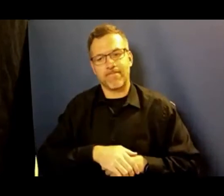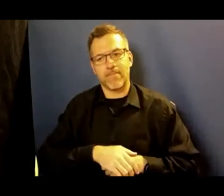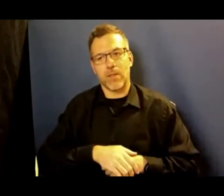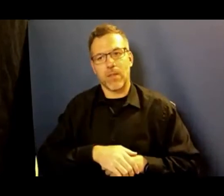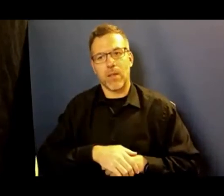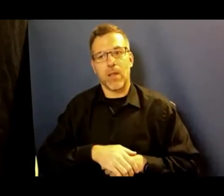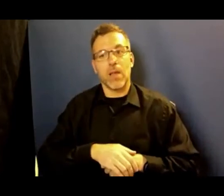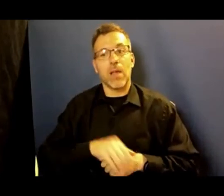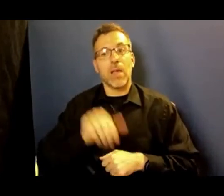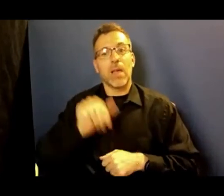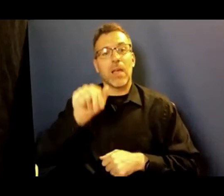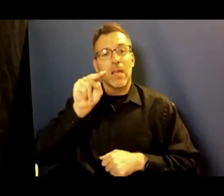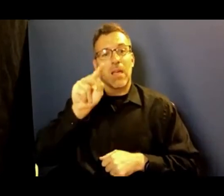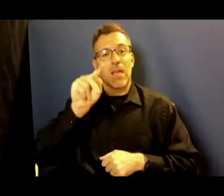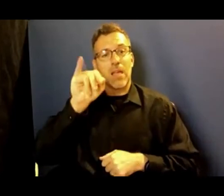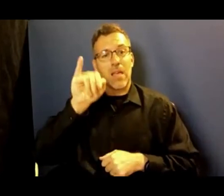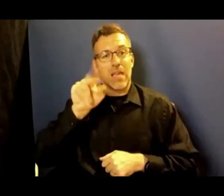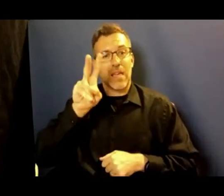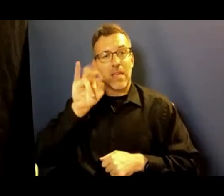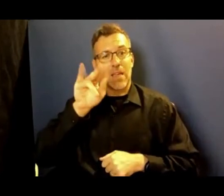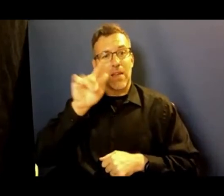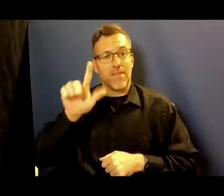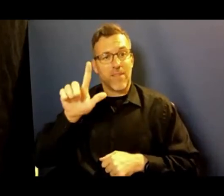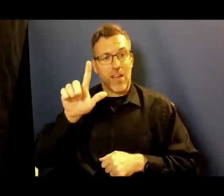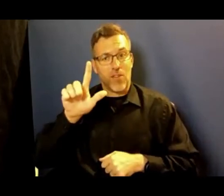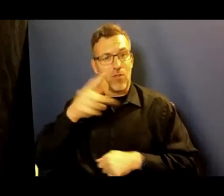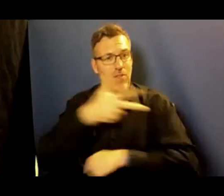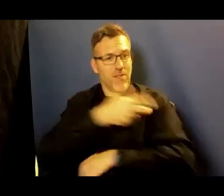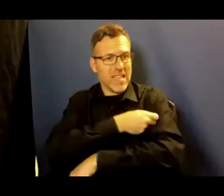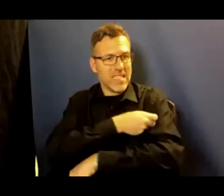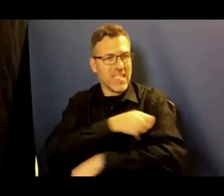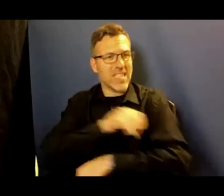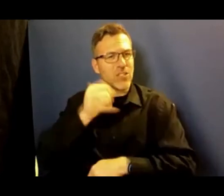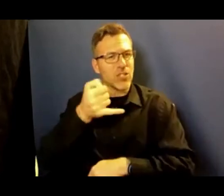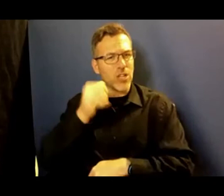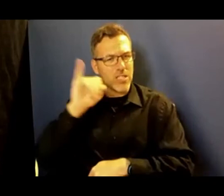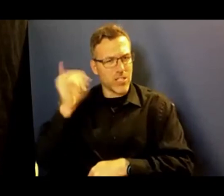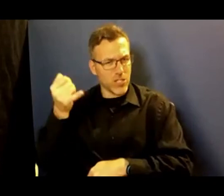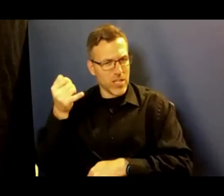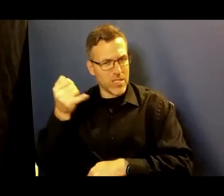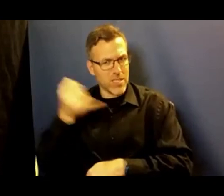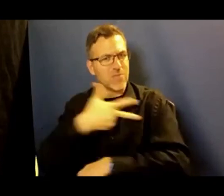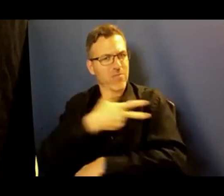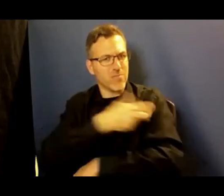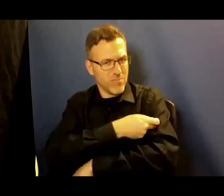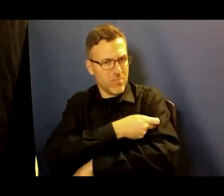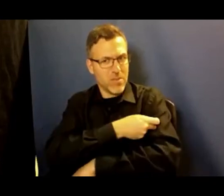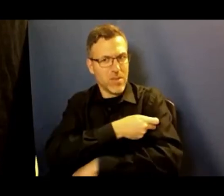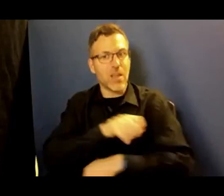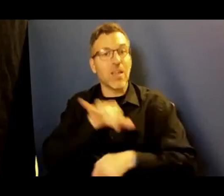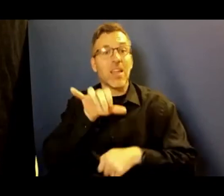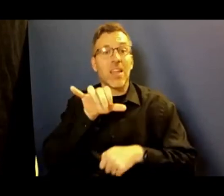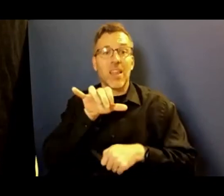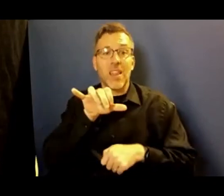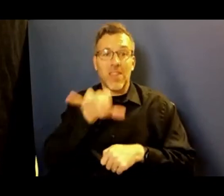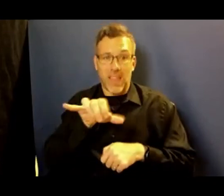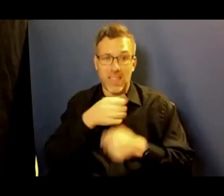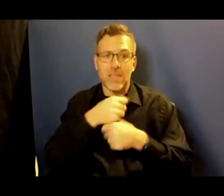adenoviral vector vaccine, which is the Johnson & Johnson or the Janssen in the US, is manufactured in aborted fetus